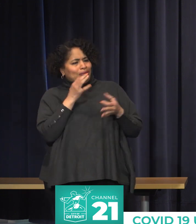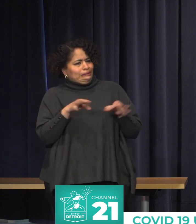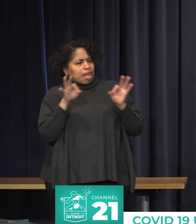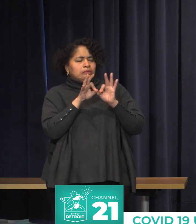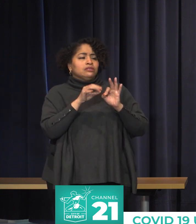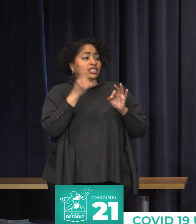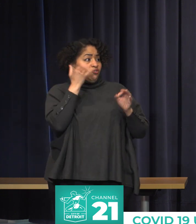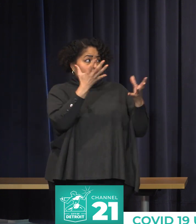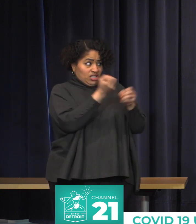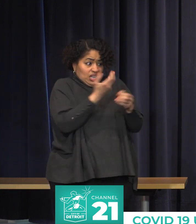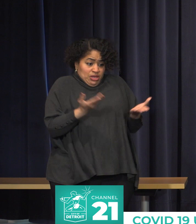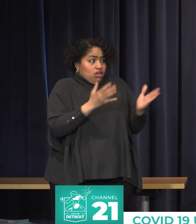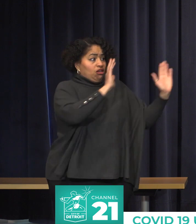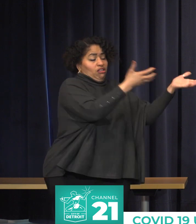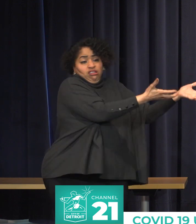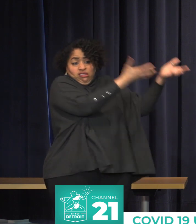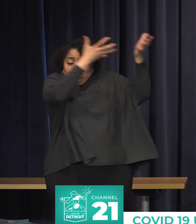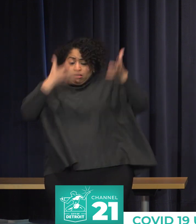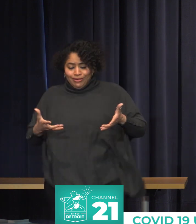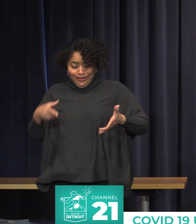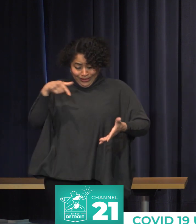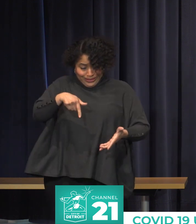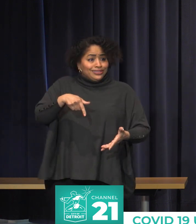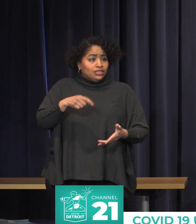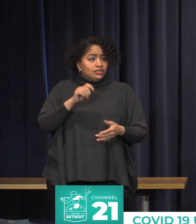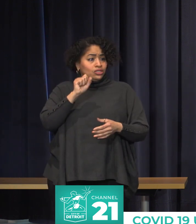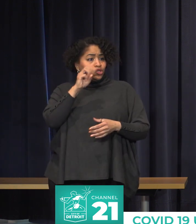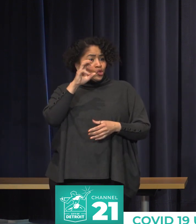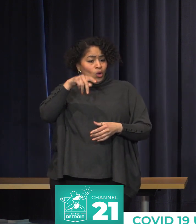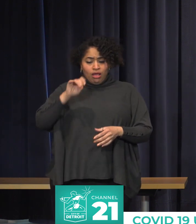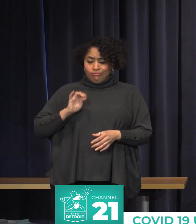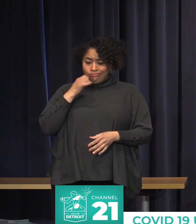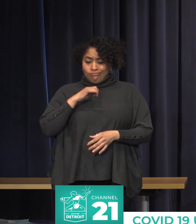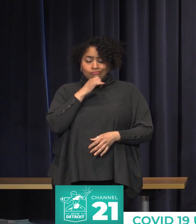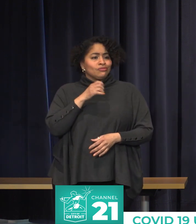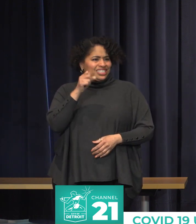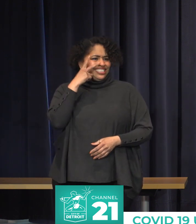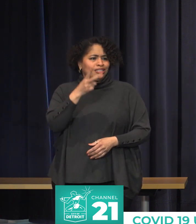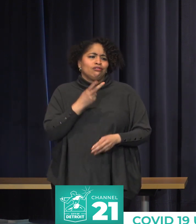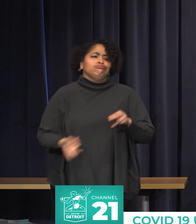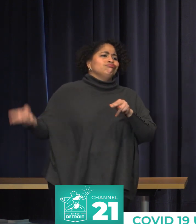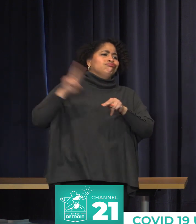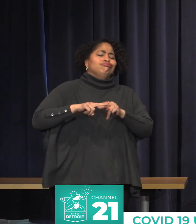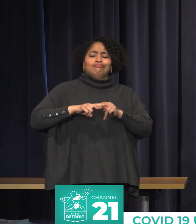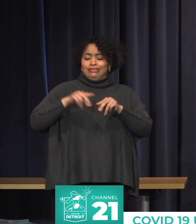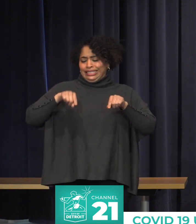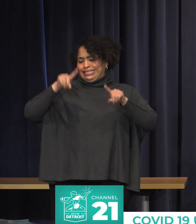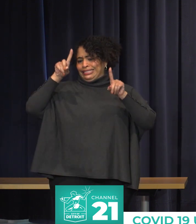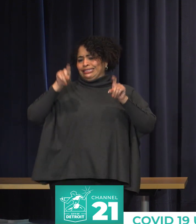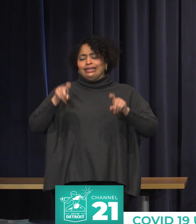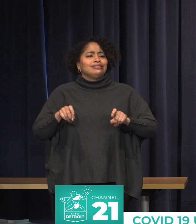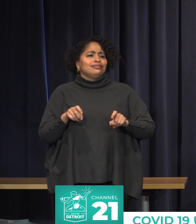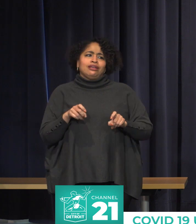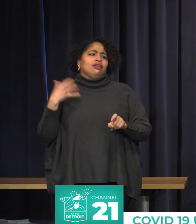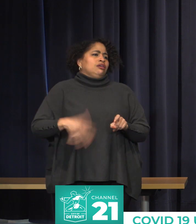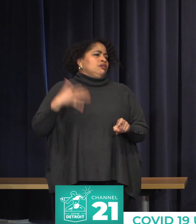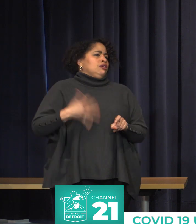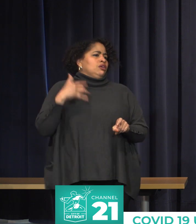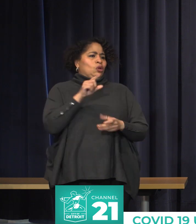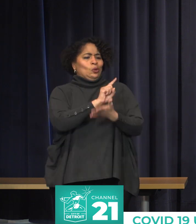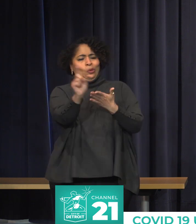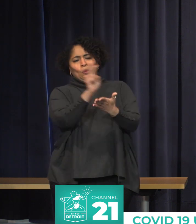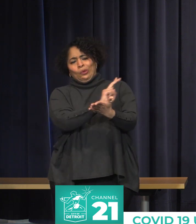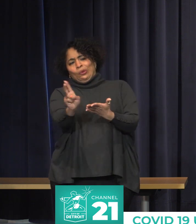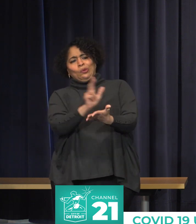in town, you could see a dramatic expansion of testing in this state within a week or two. And what Dr. Khaldun has to